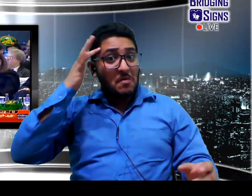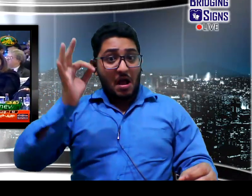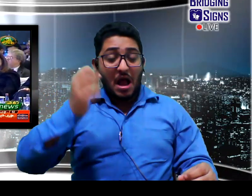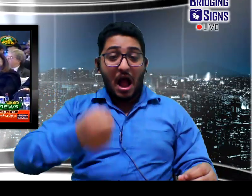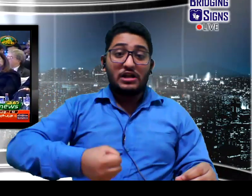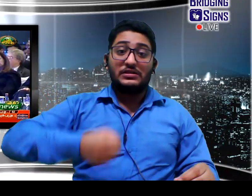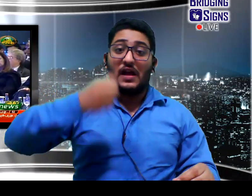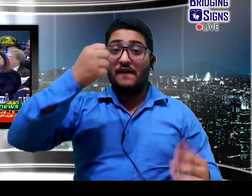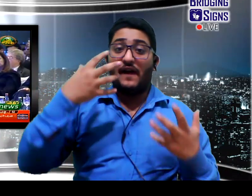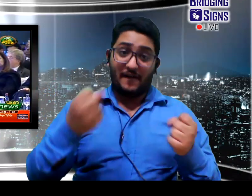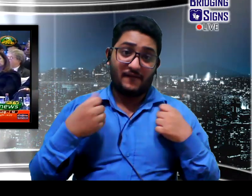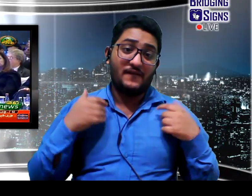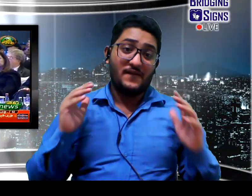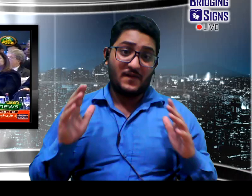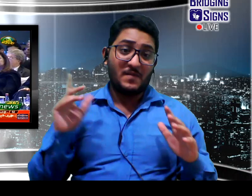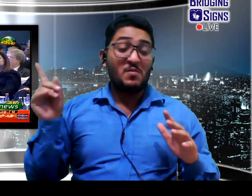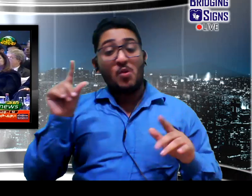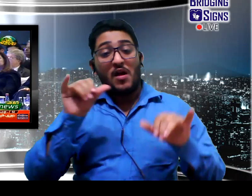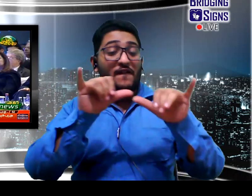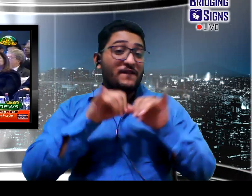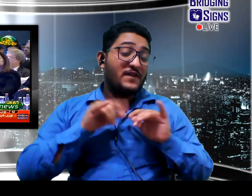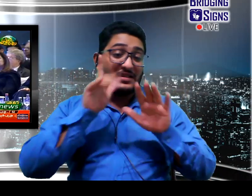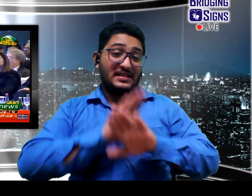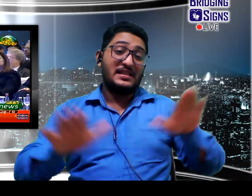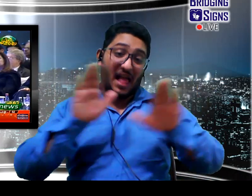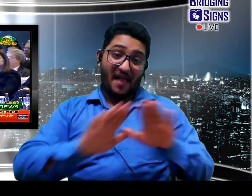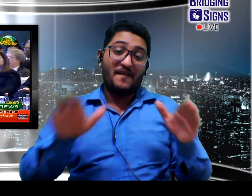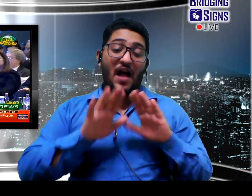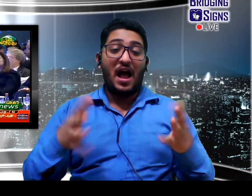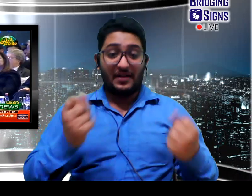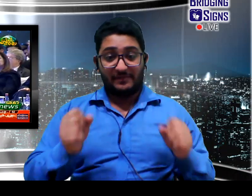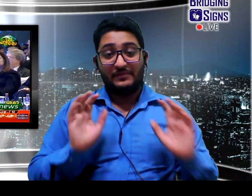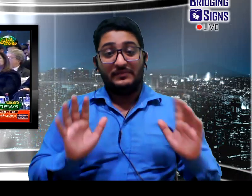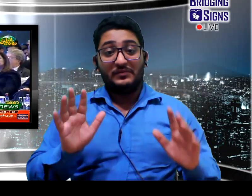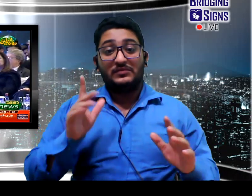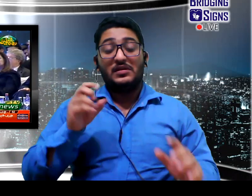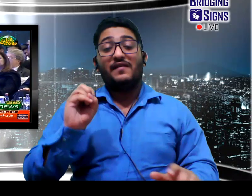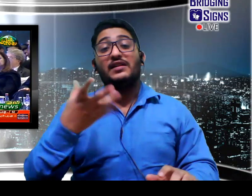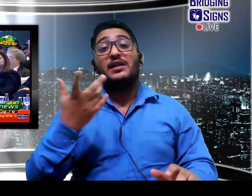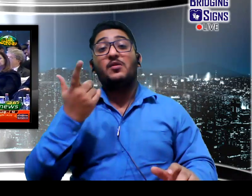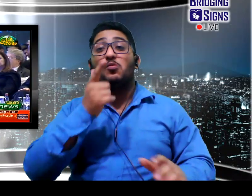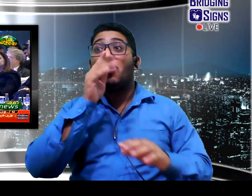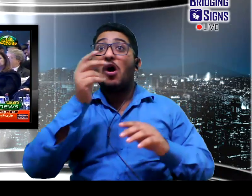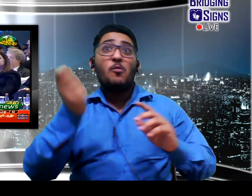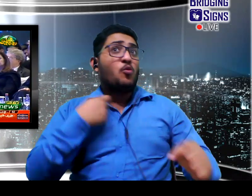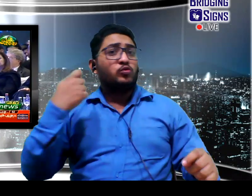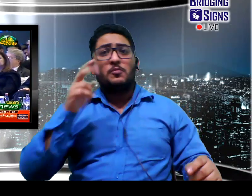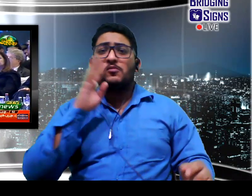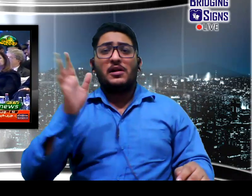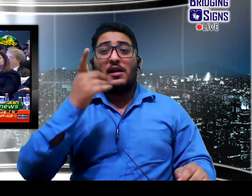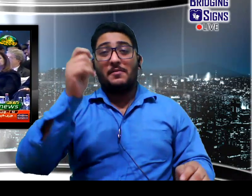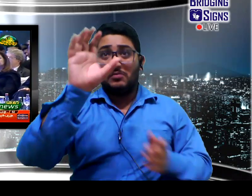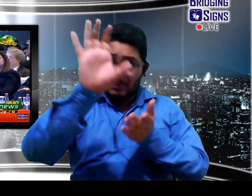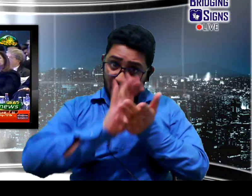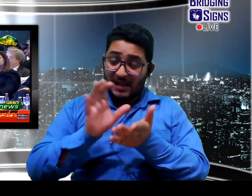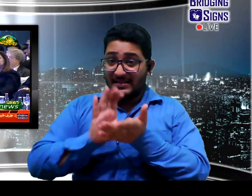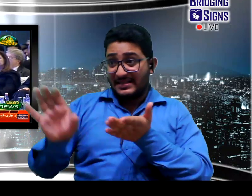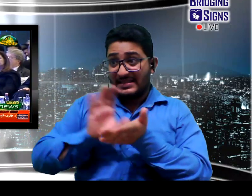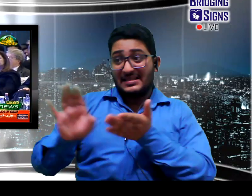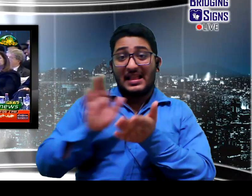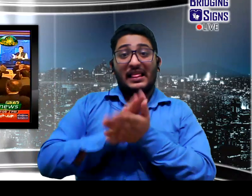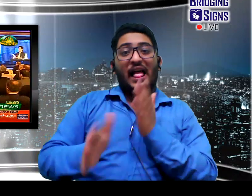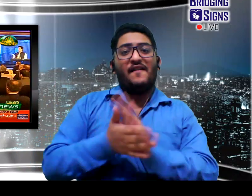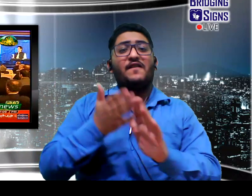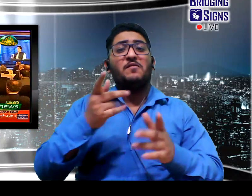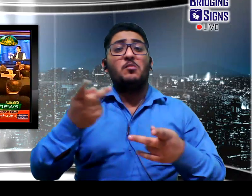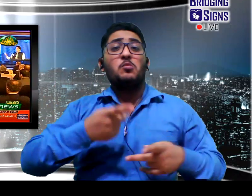justice system. So he's already working on the criminal justice system, which again, you cannot, a country, unless it has rule